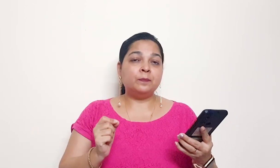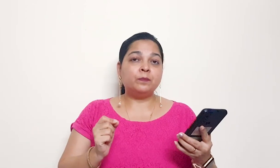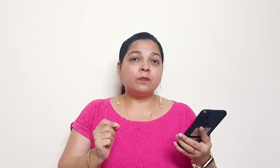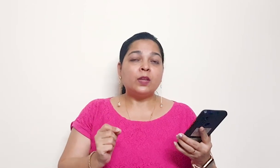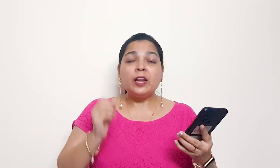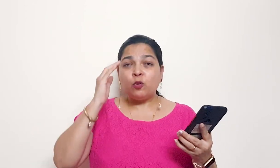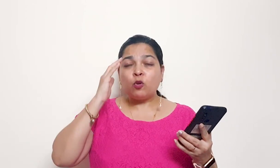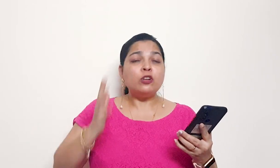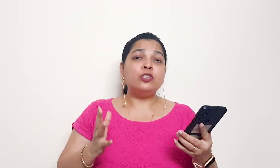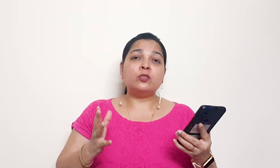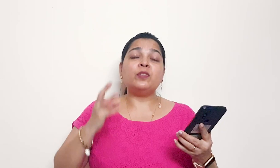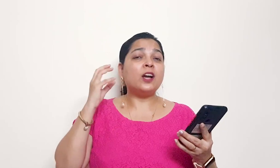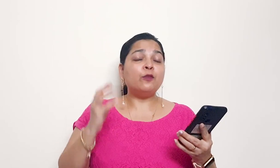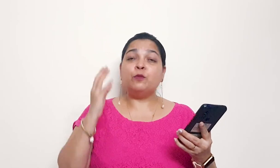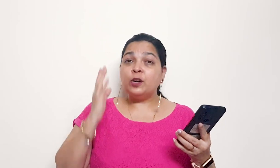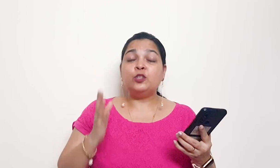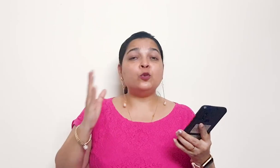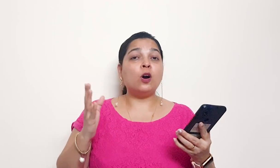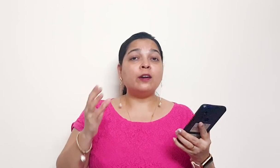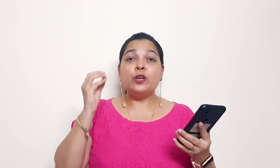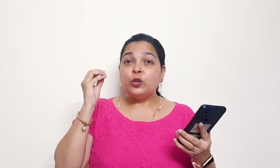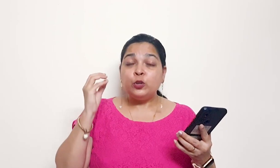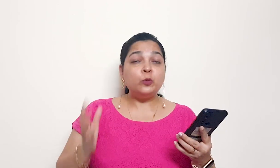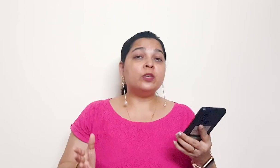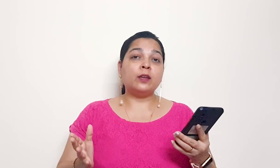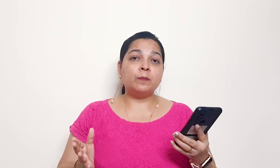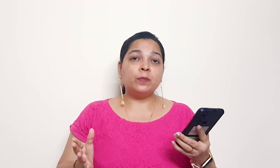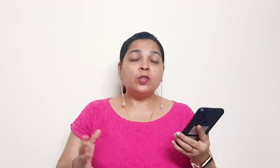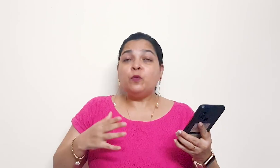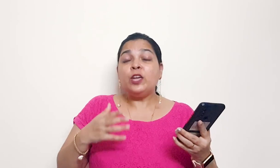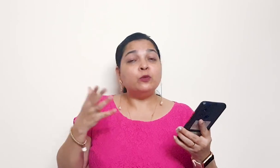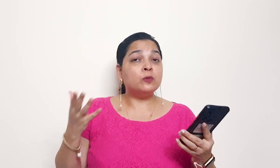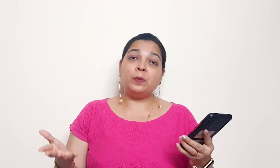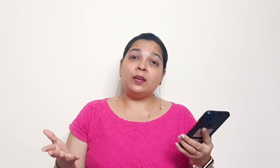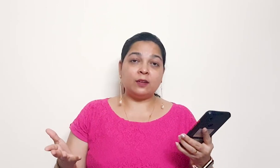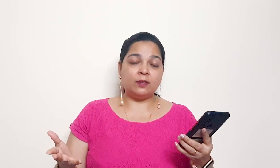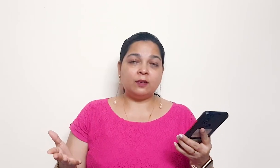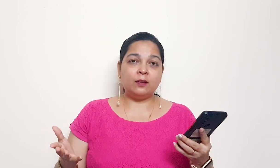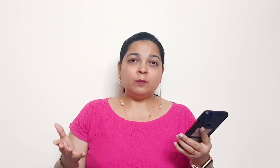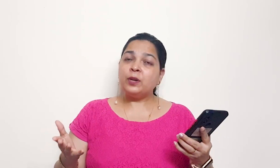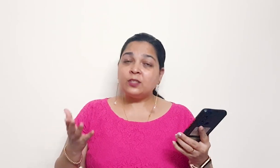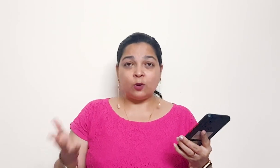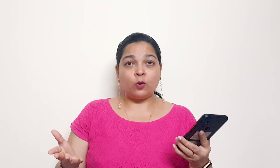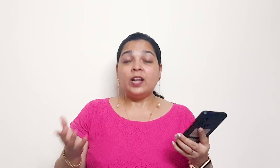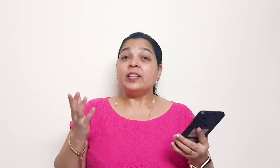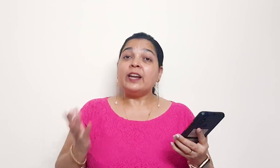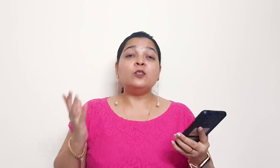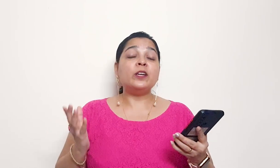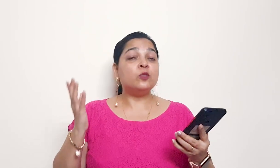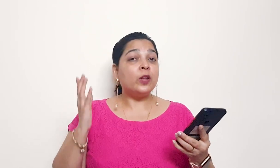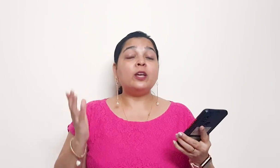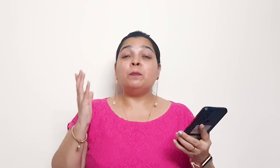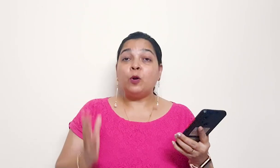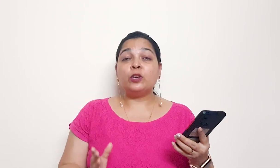important that you're conscious of the kind of words you are using, the way you speak. Praise the Lord. That